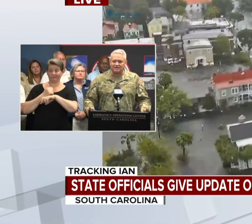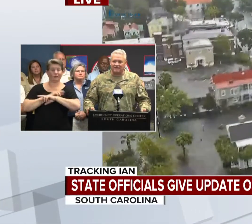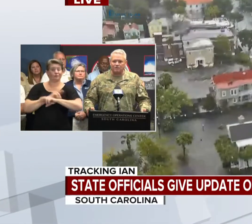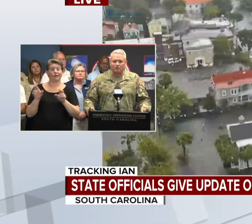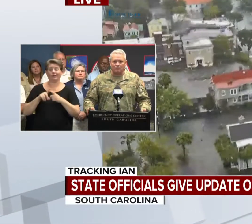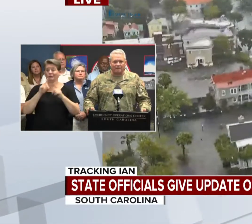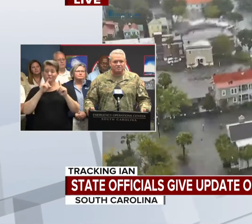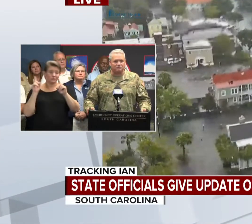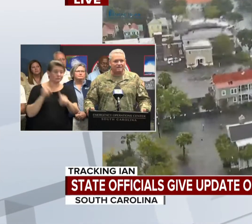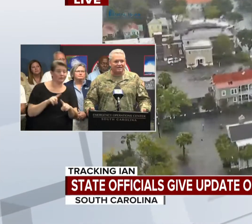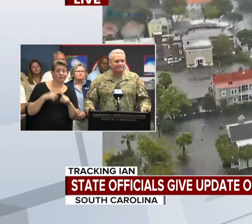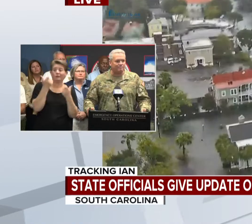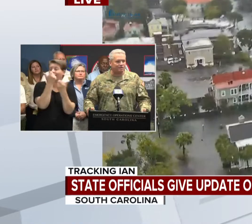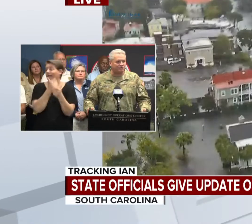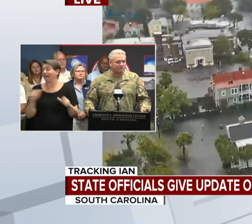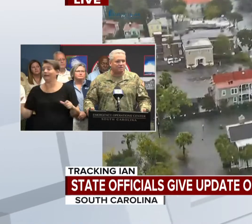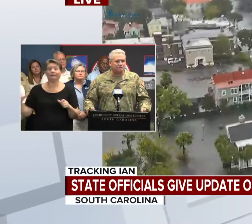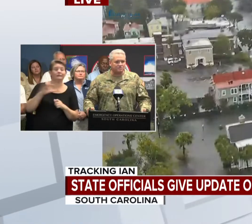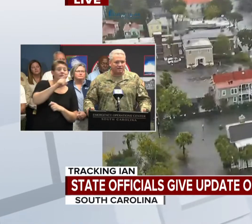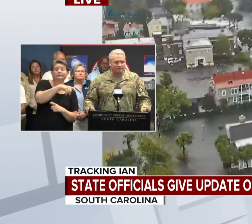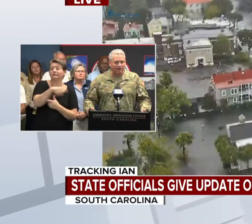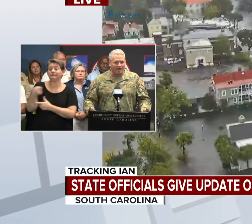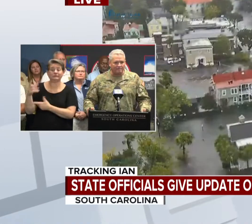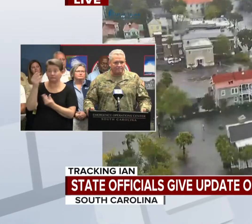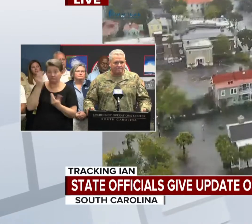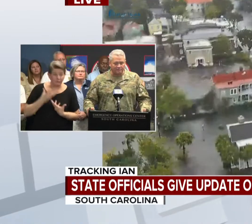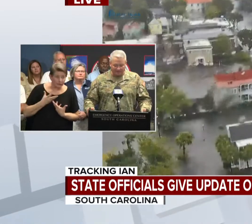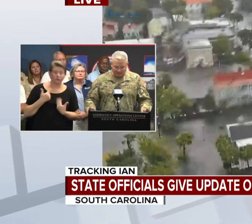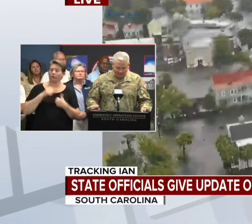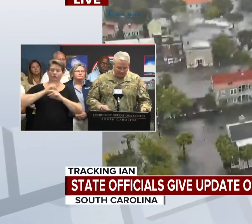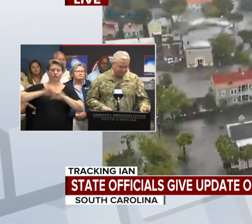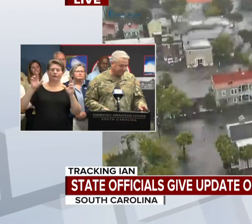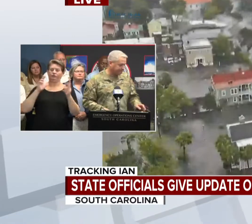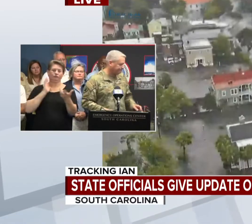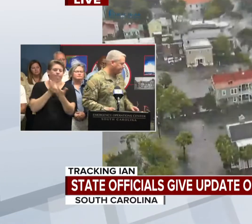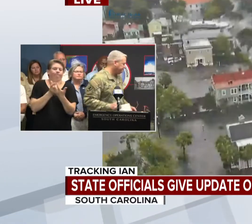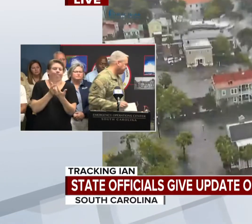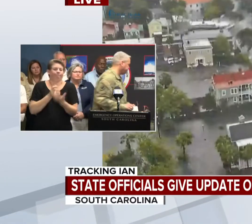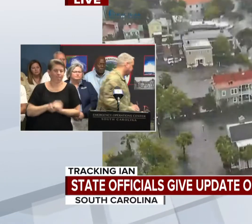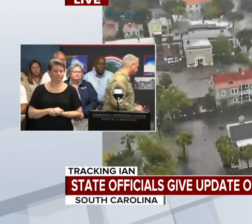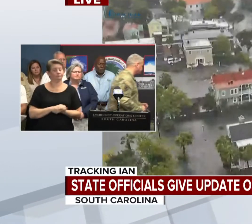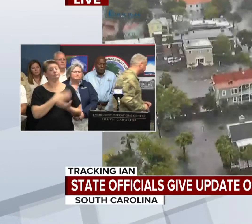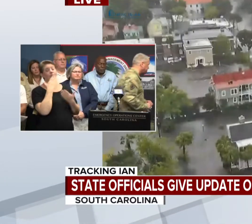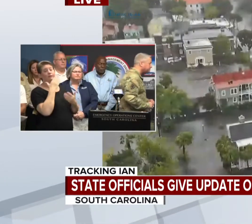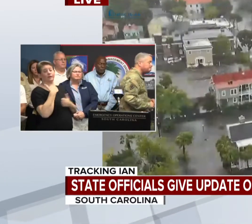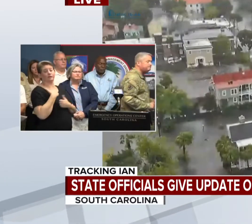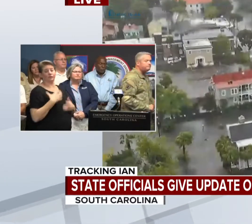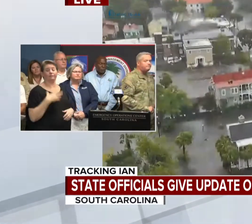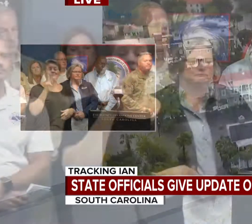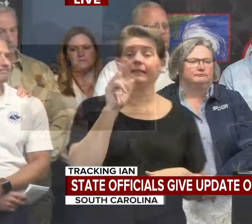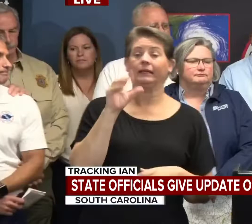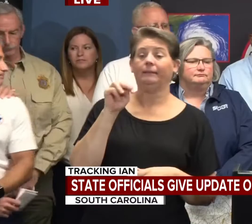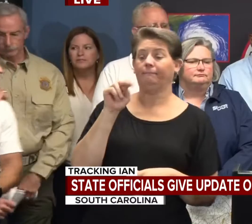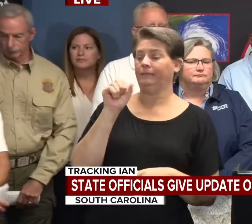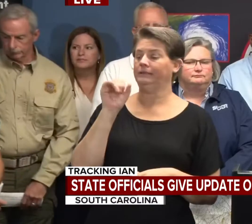response to any request to any mission statewide. Thank you very much. Thank you, General. Kim